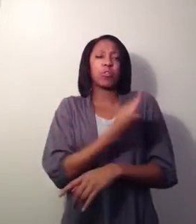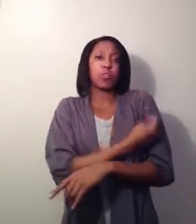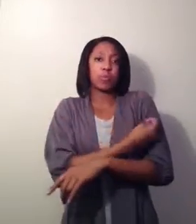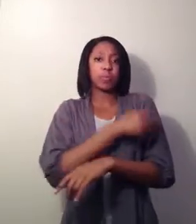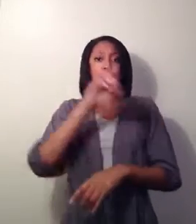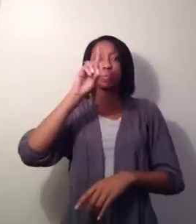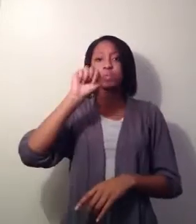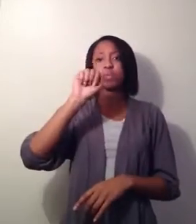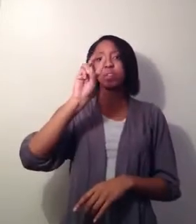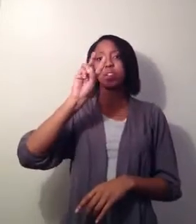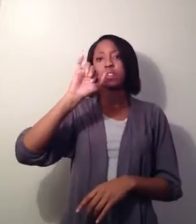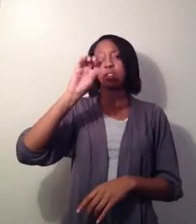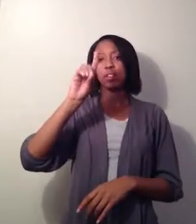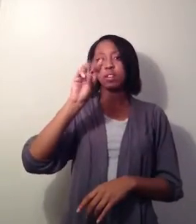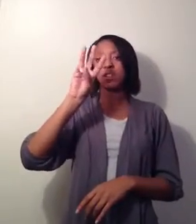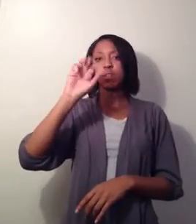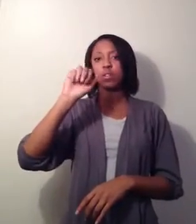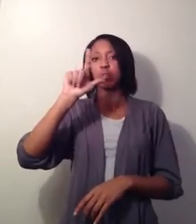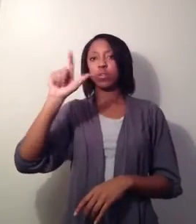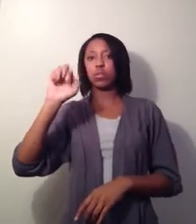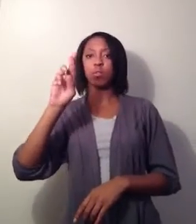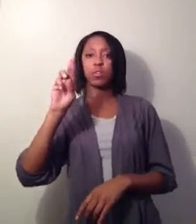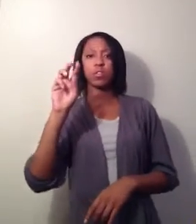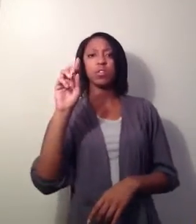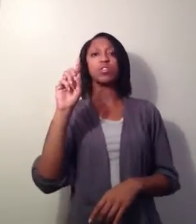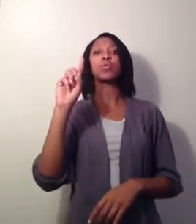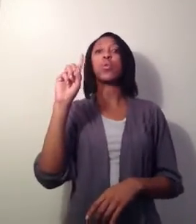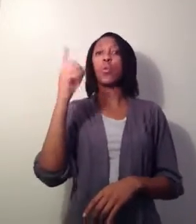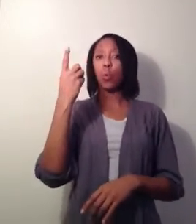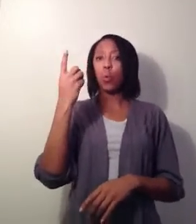them. My actions said that I was a